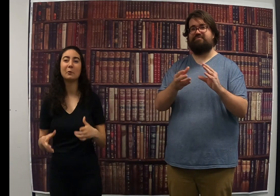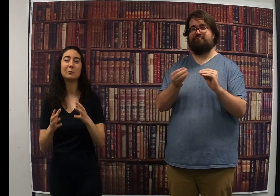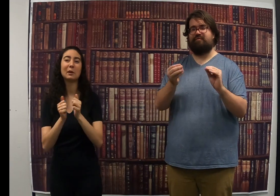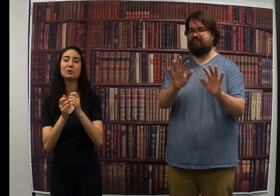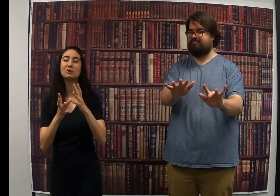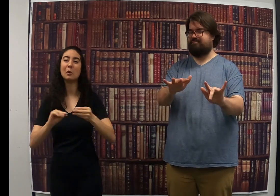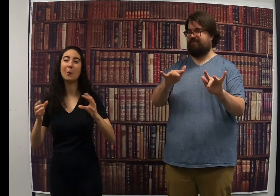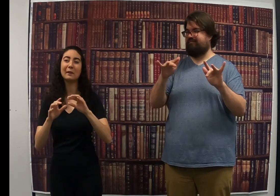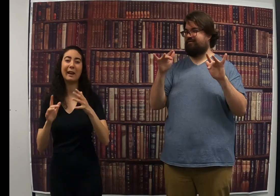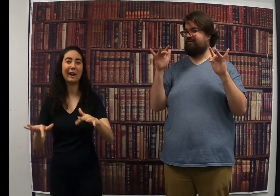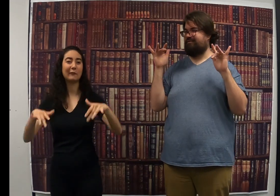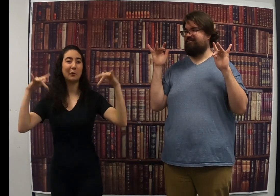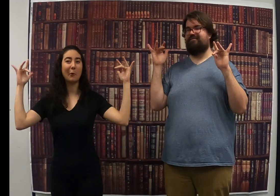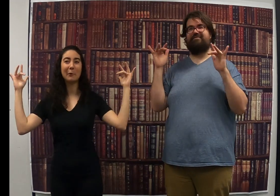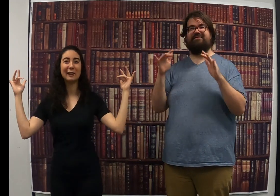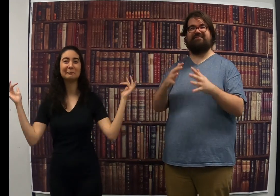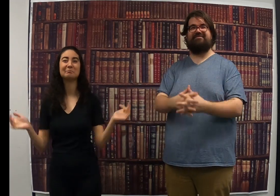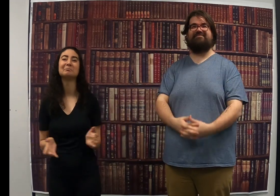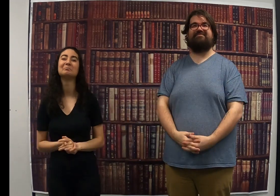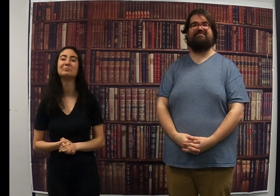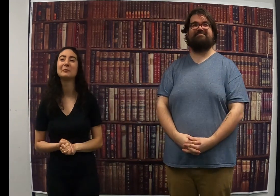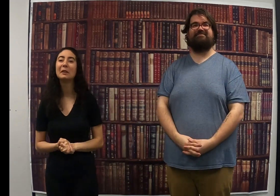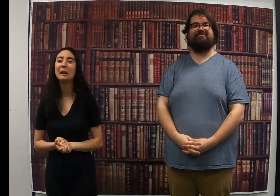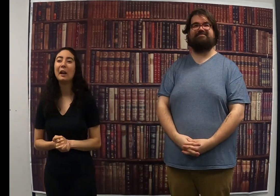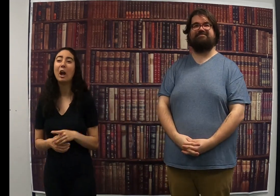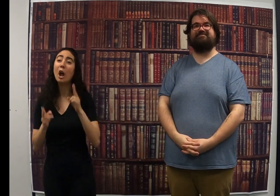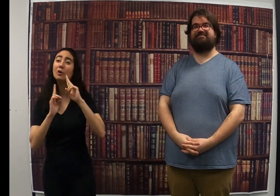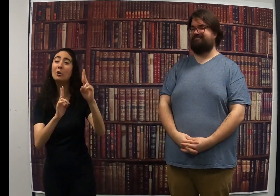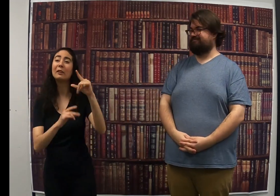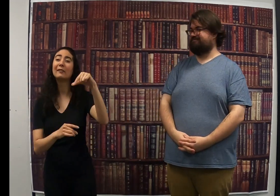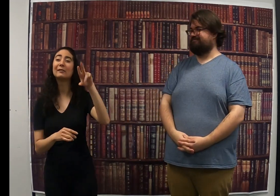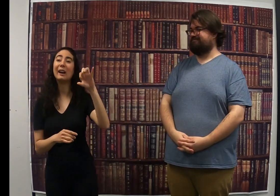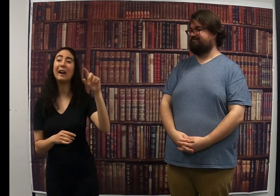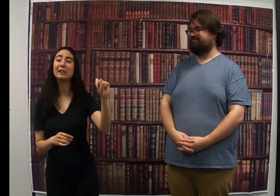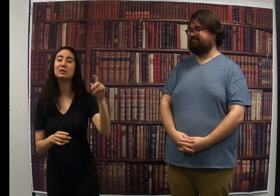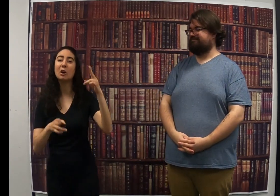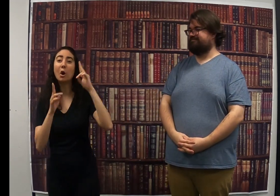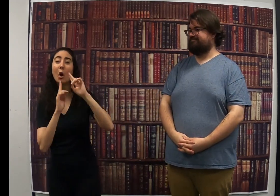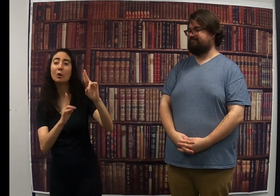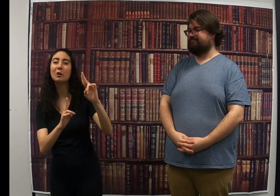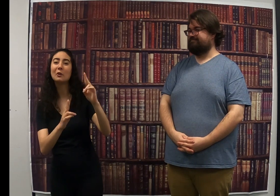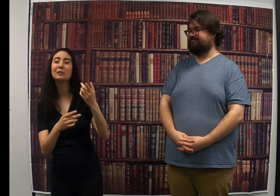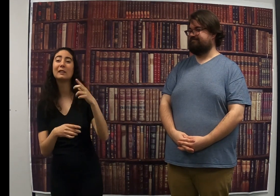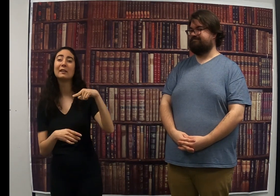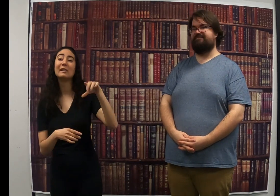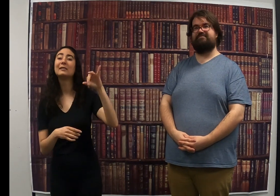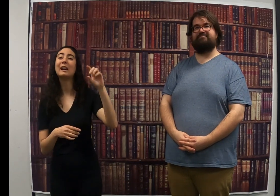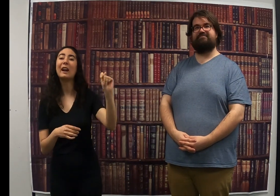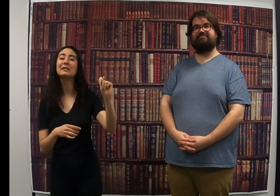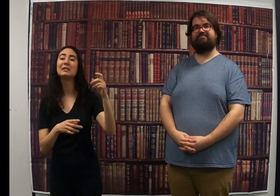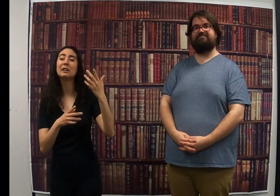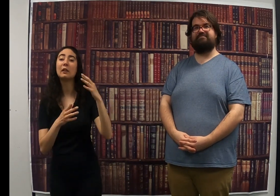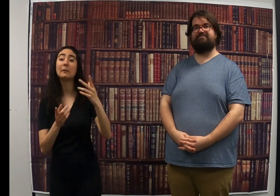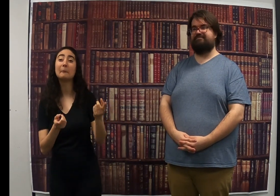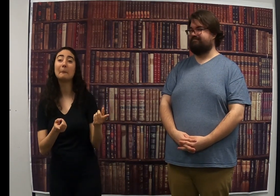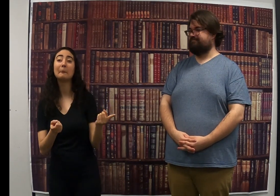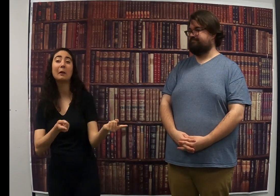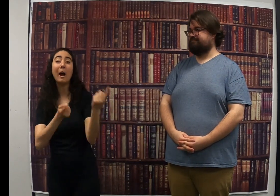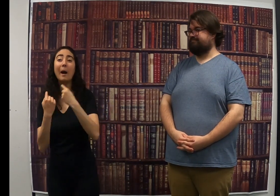low, with stories ever glowing. Guests, honored guests, come, follow me,